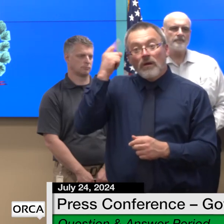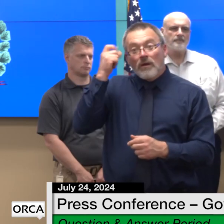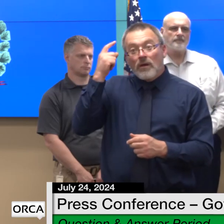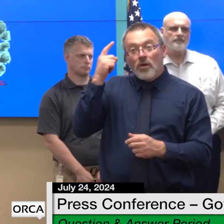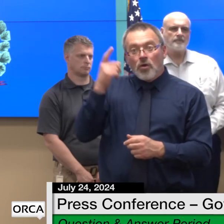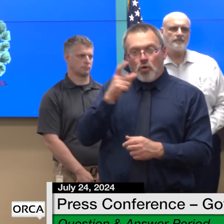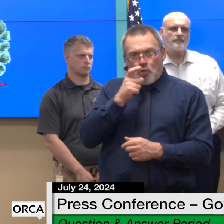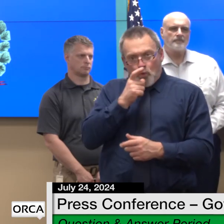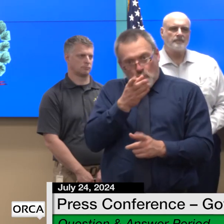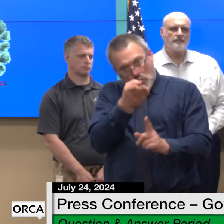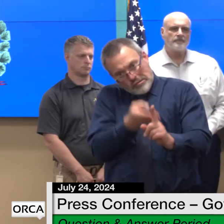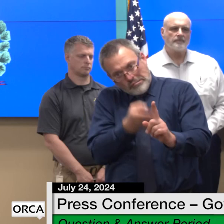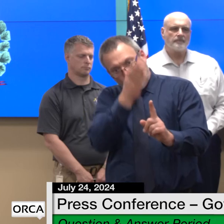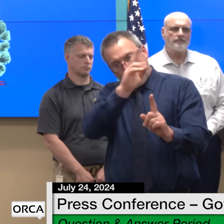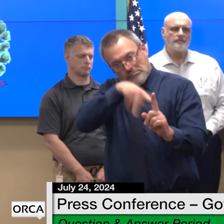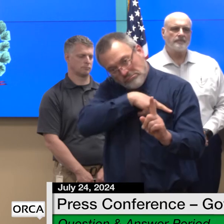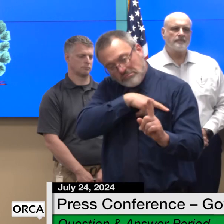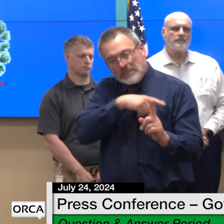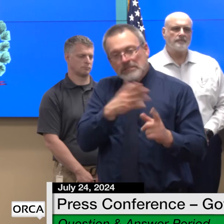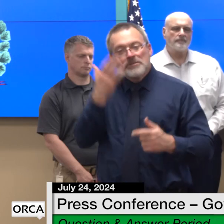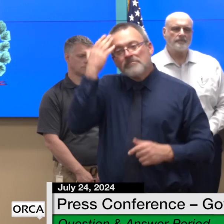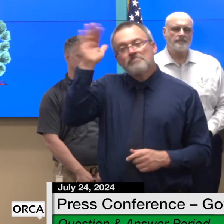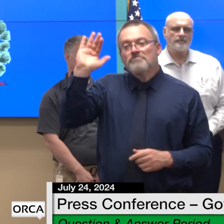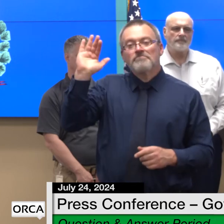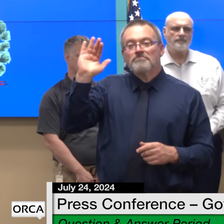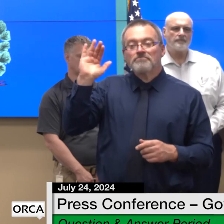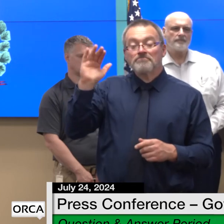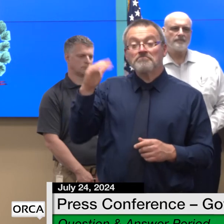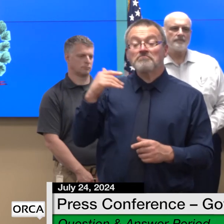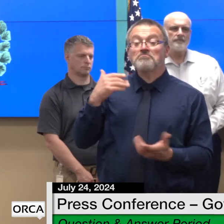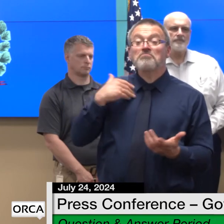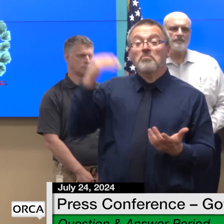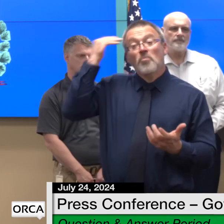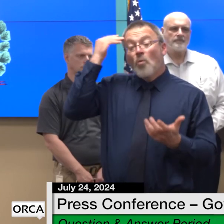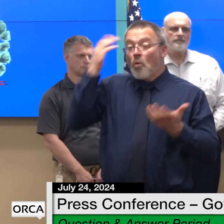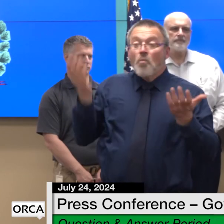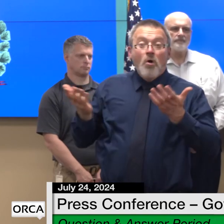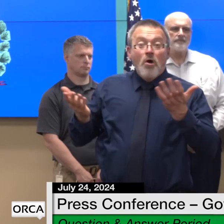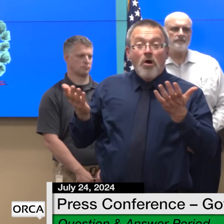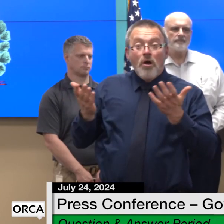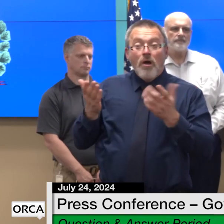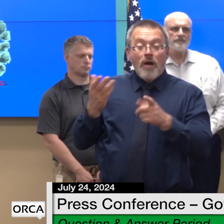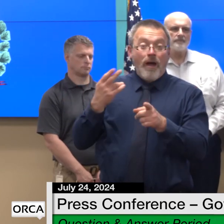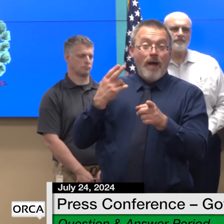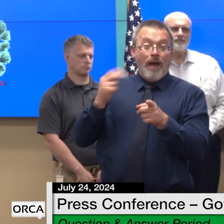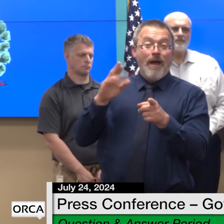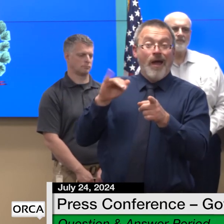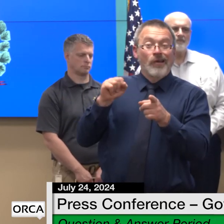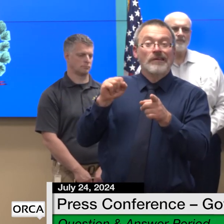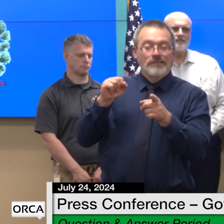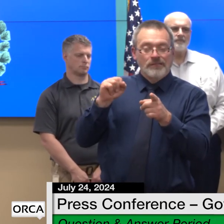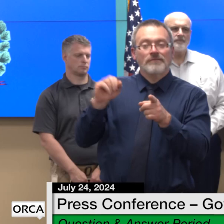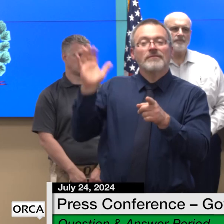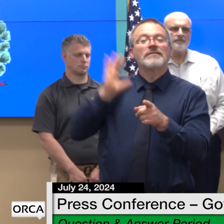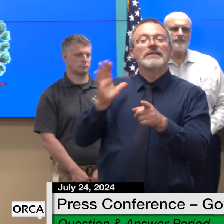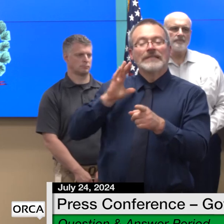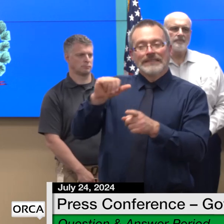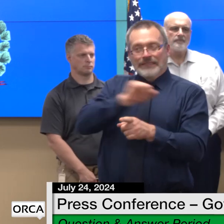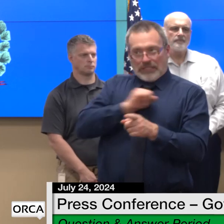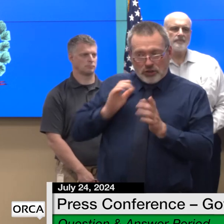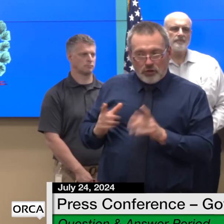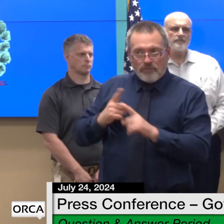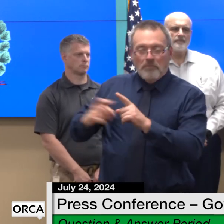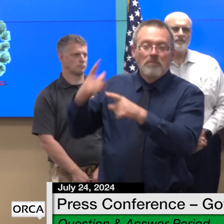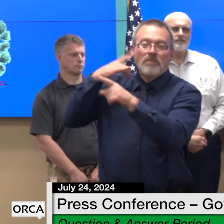her. All I know is that she was a U.S. senator from California, and she was